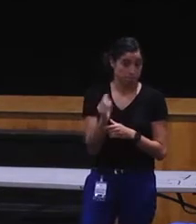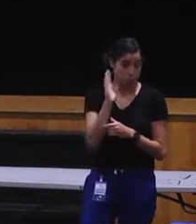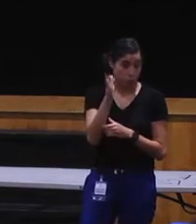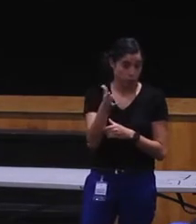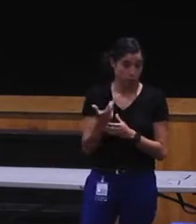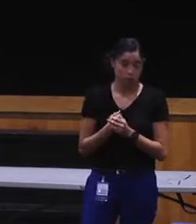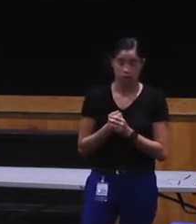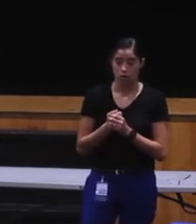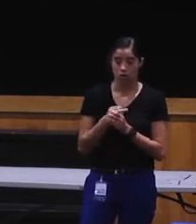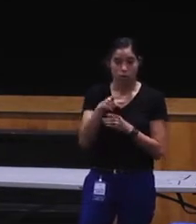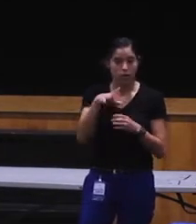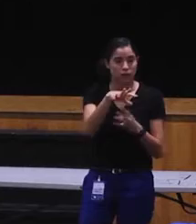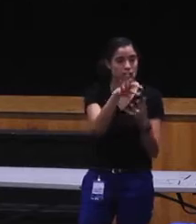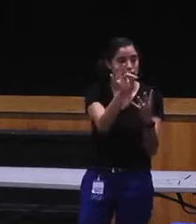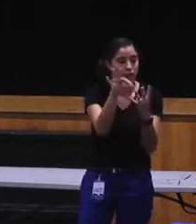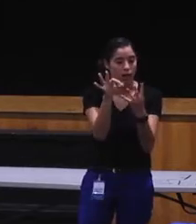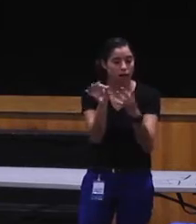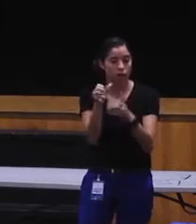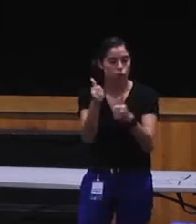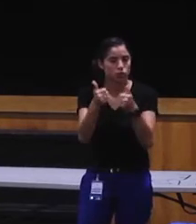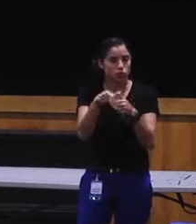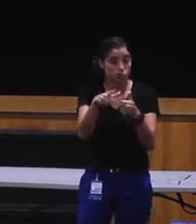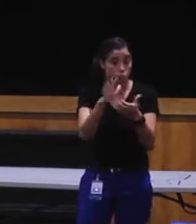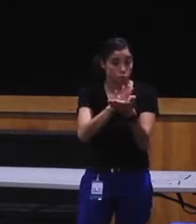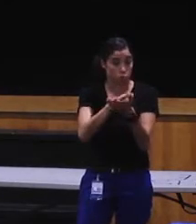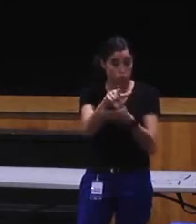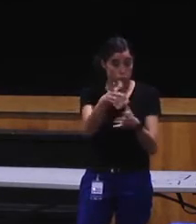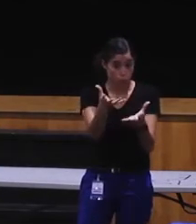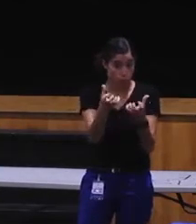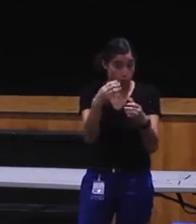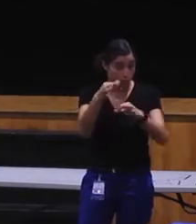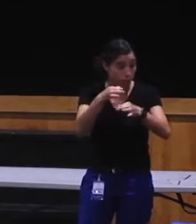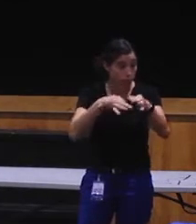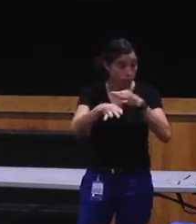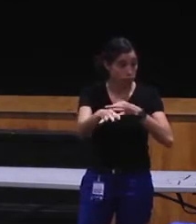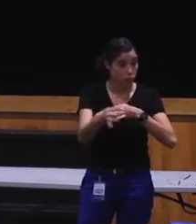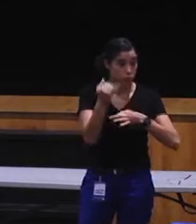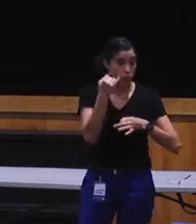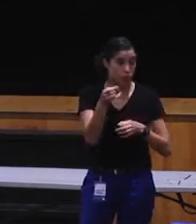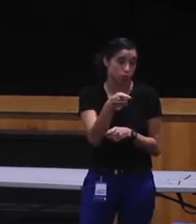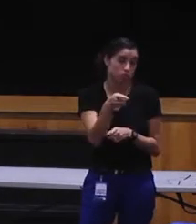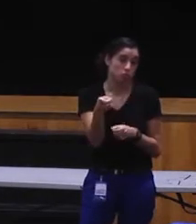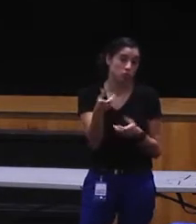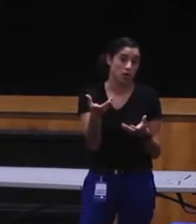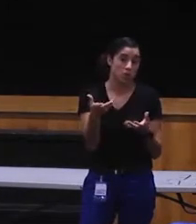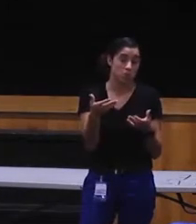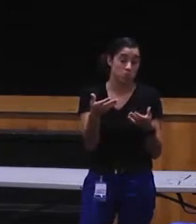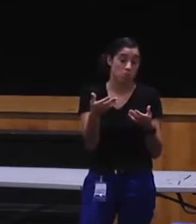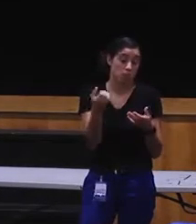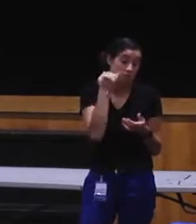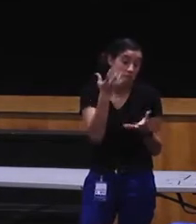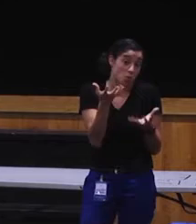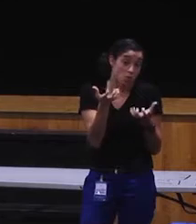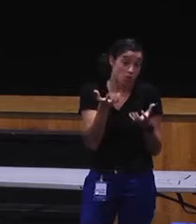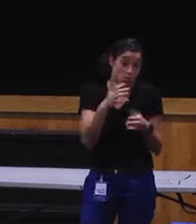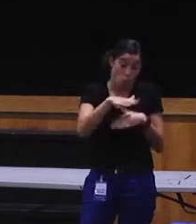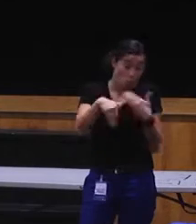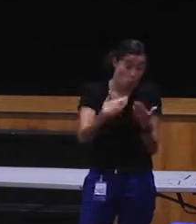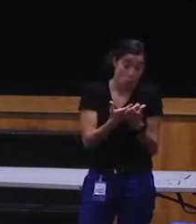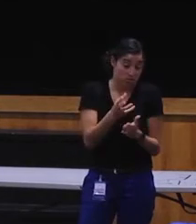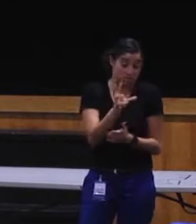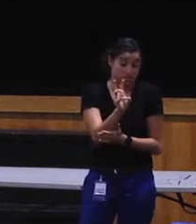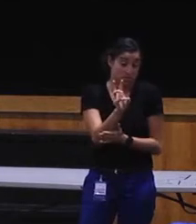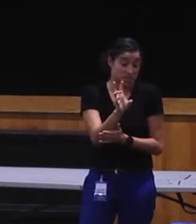which schools you want to substitute at, or if you want to open it up to all 67 schools, you can do that as